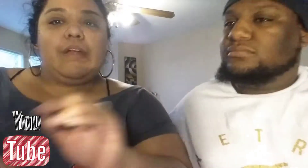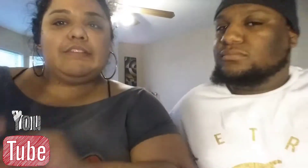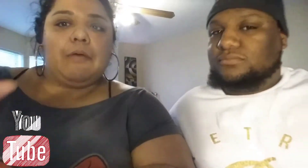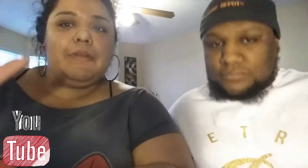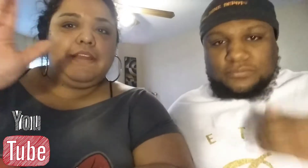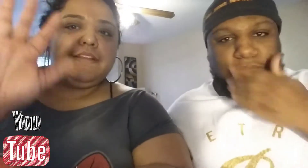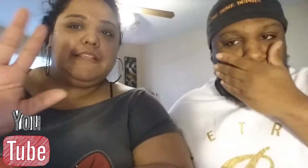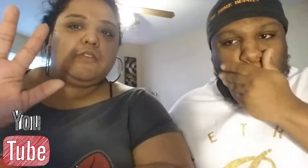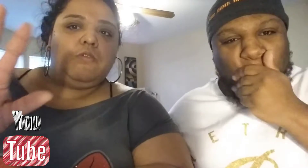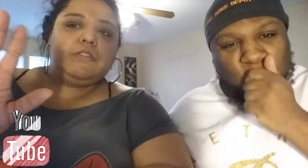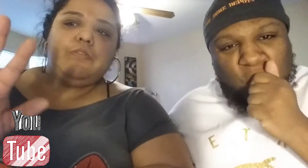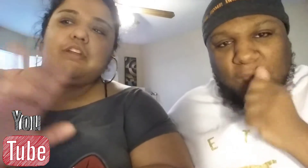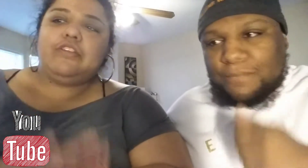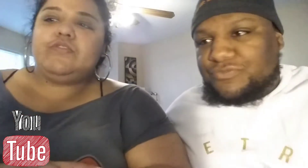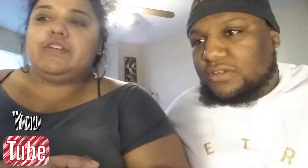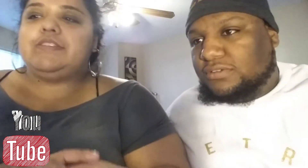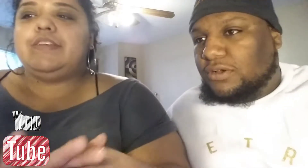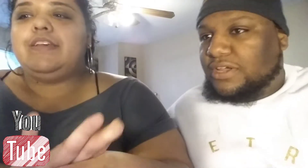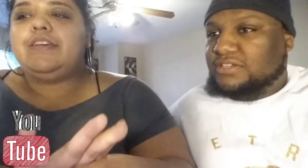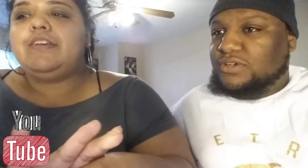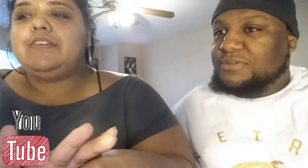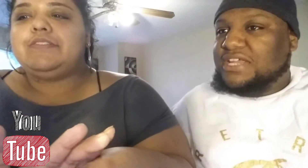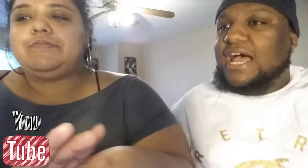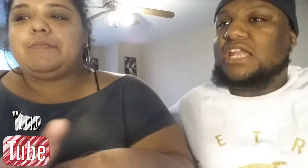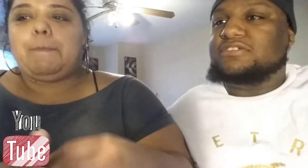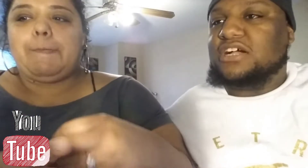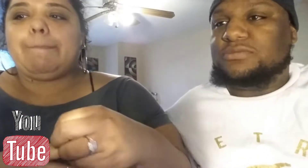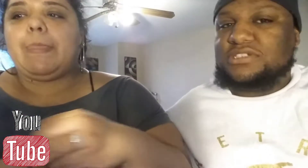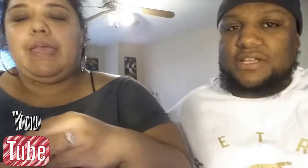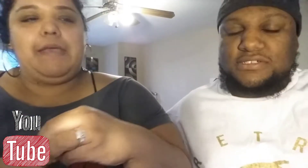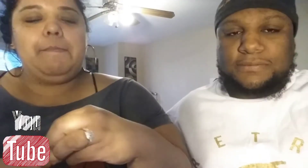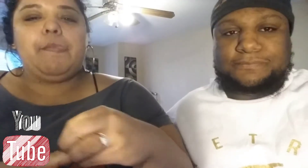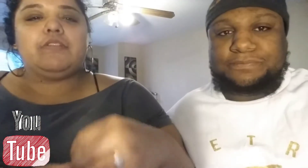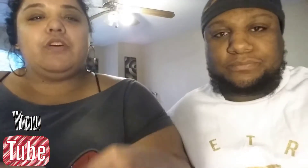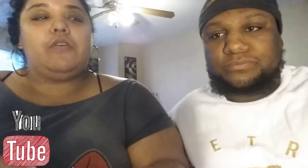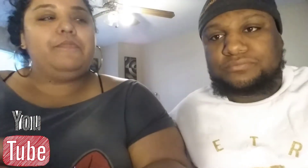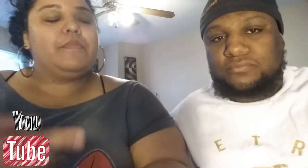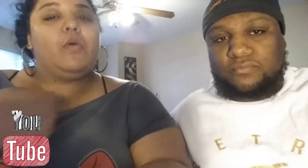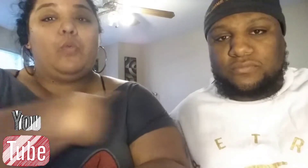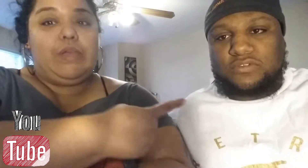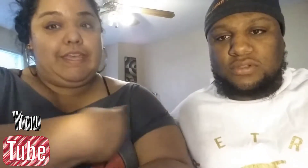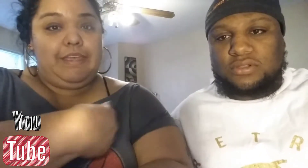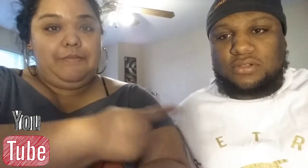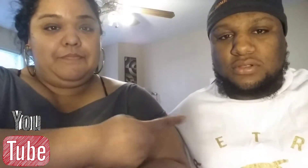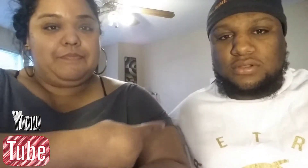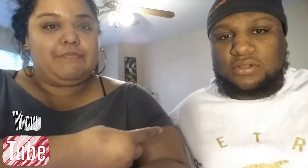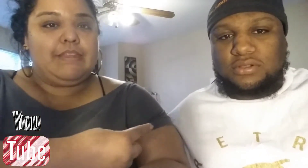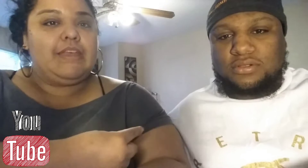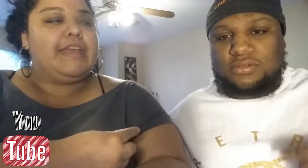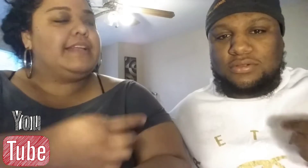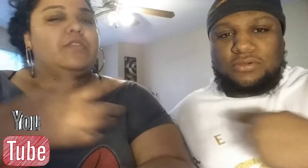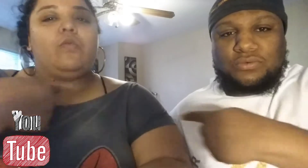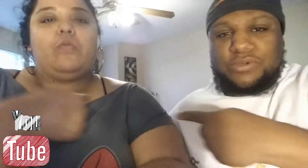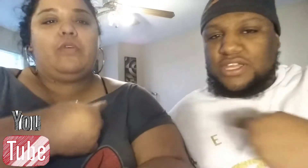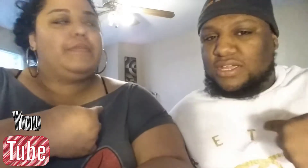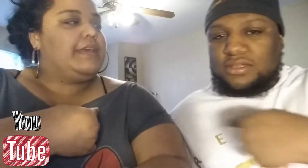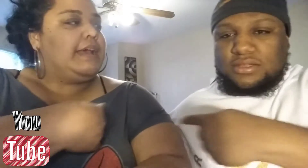right, dominant is always the one you're going to use first. Okay, so are we there? I love tacos. What's next? Okay, so we. It's. We? Yeah,